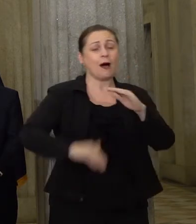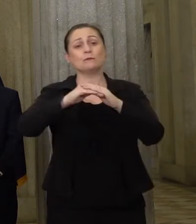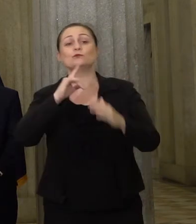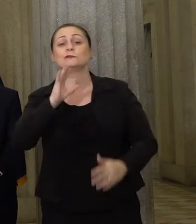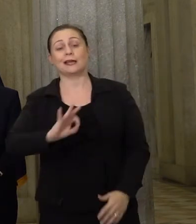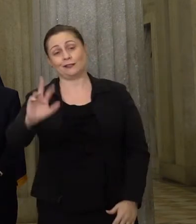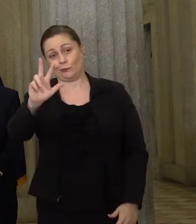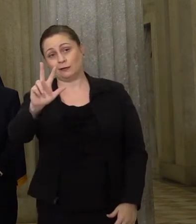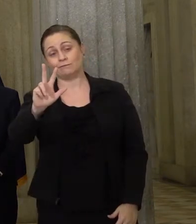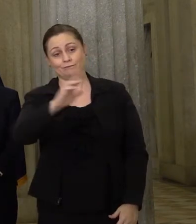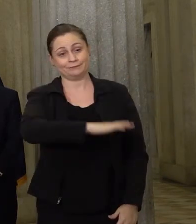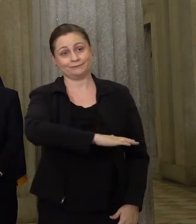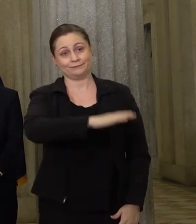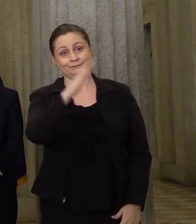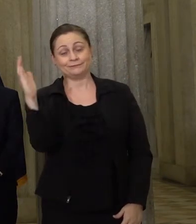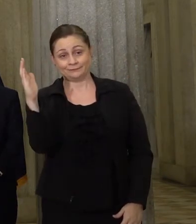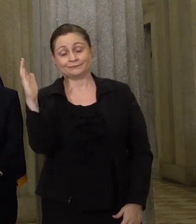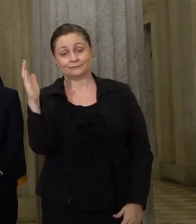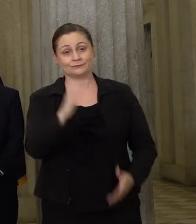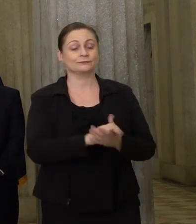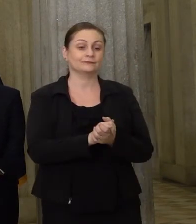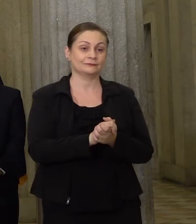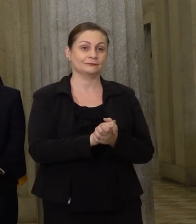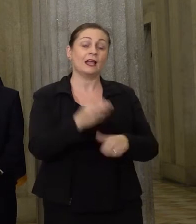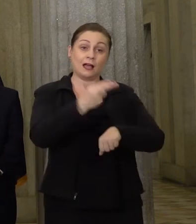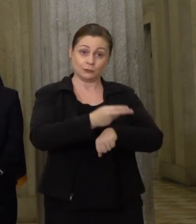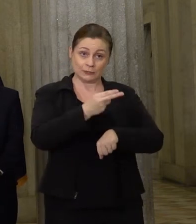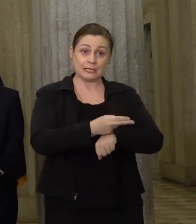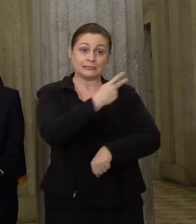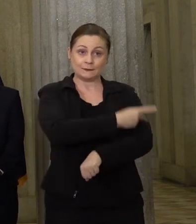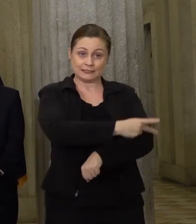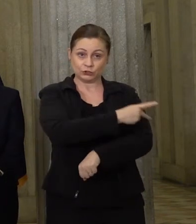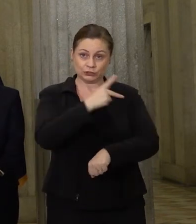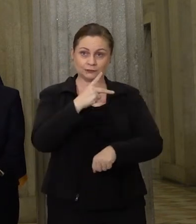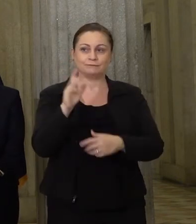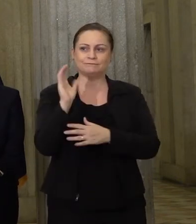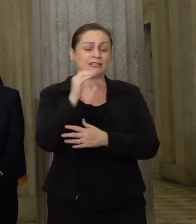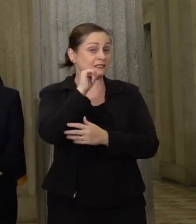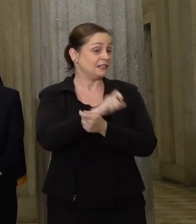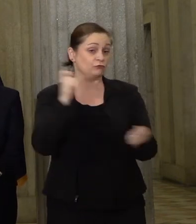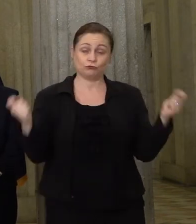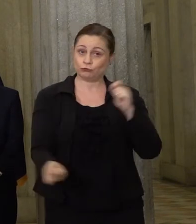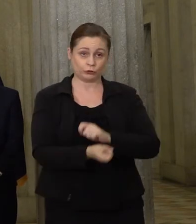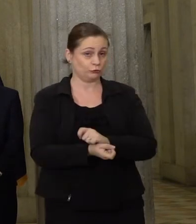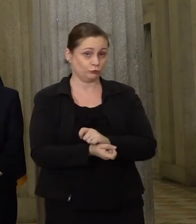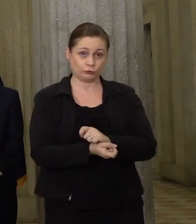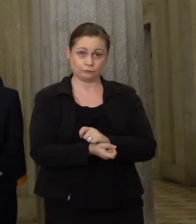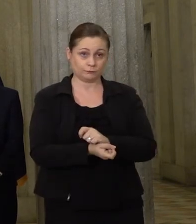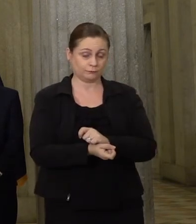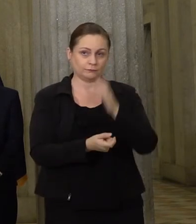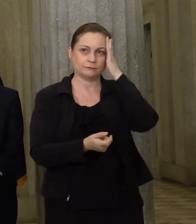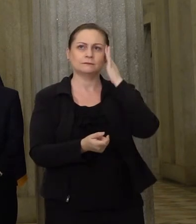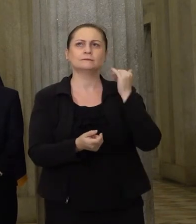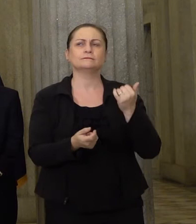age. The demographics of hospitalized patients appears not to have shifted. There